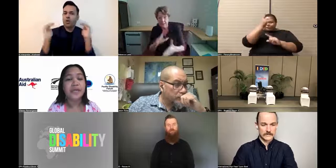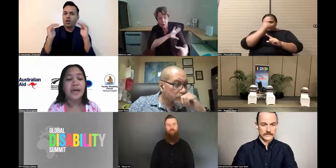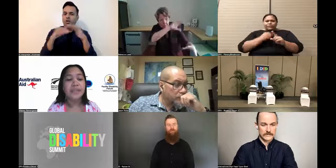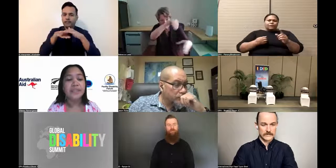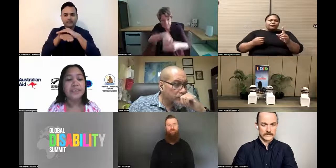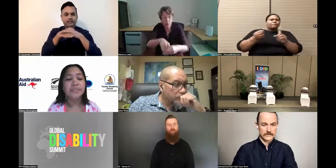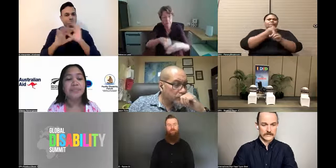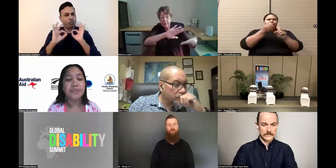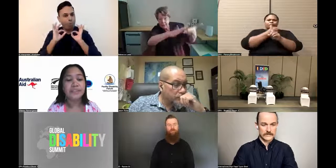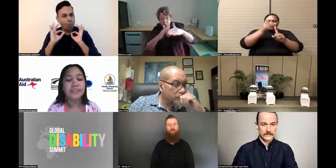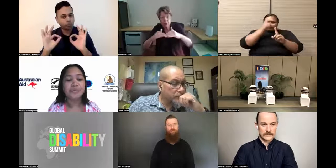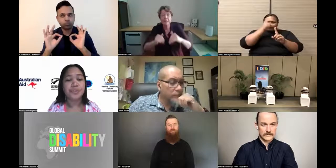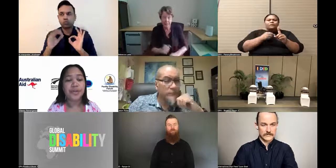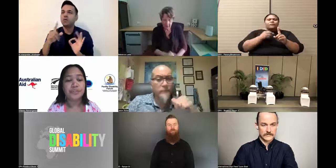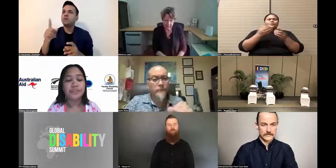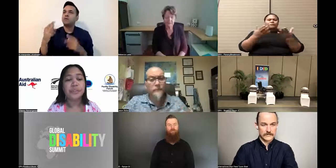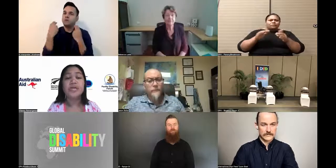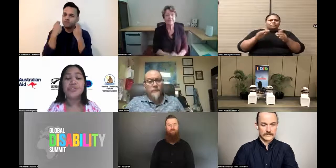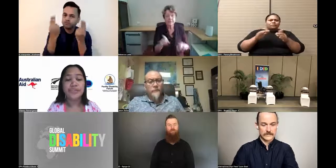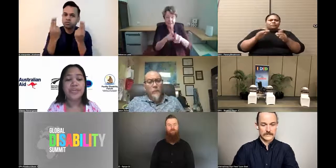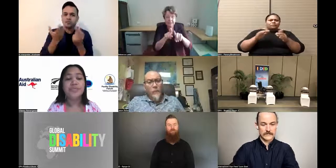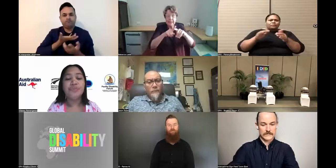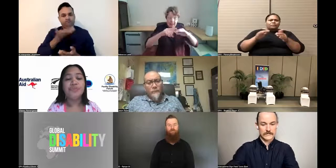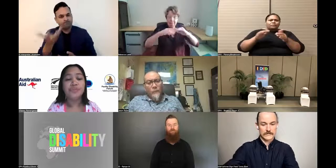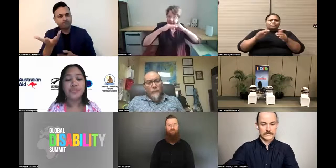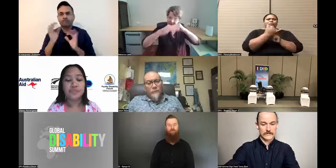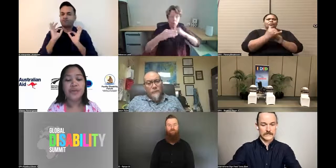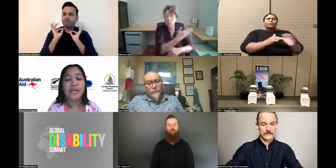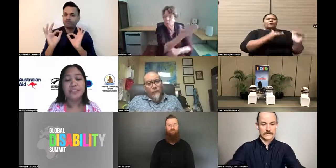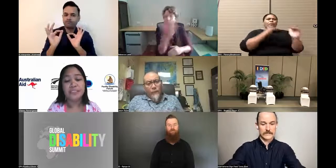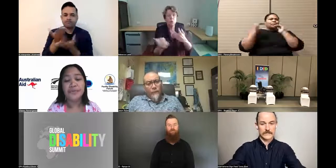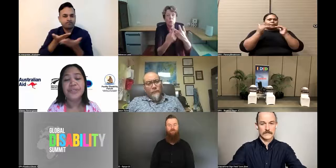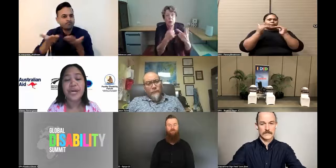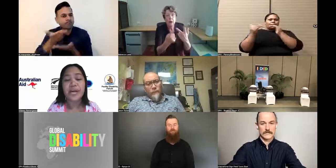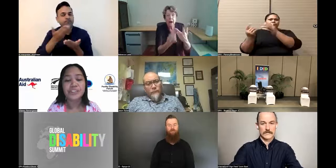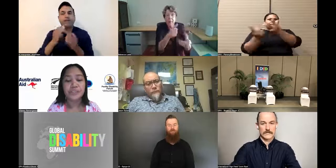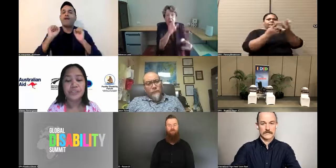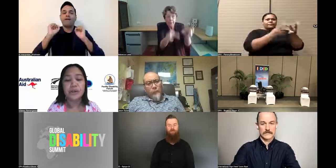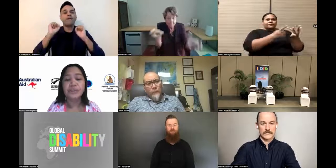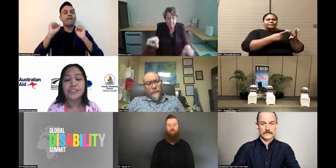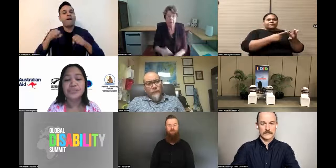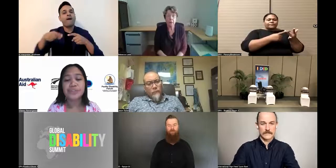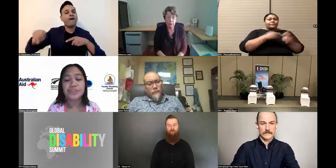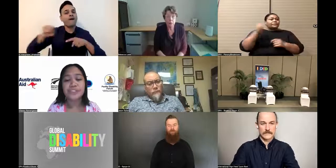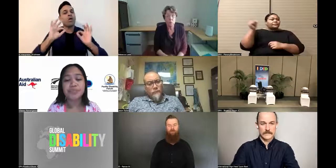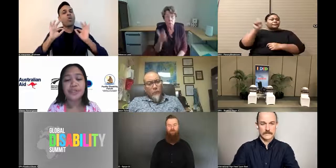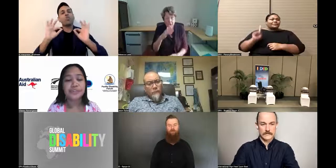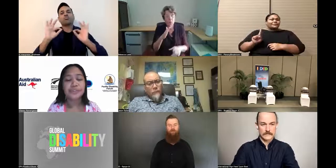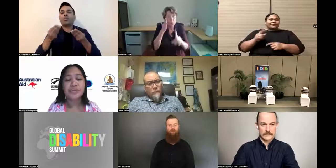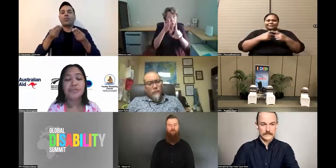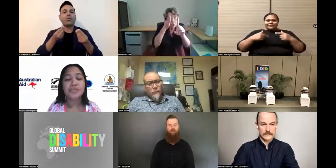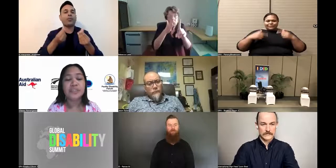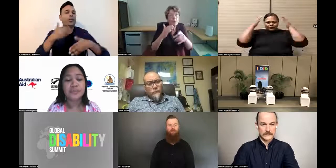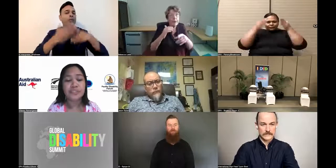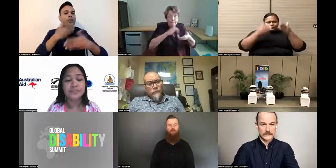society on an equal basis with others. Today, we focus more on accelerating our actions, working together as partners